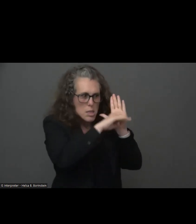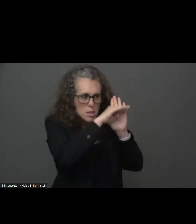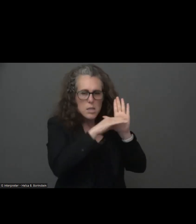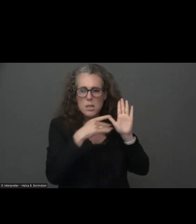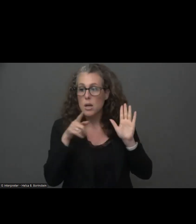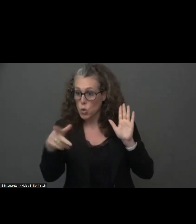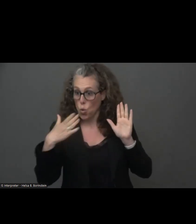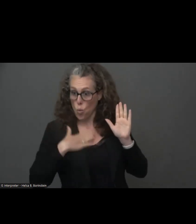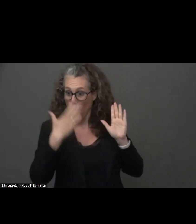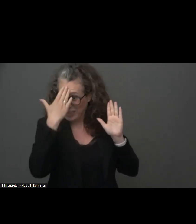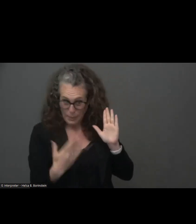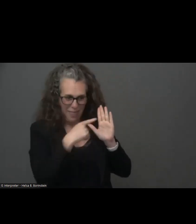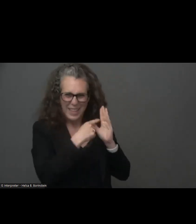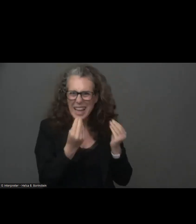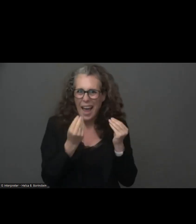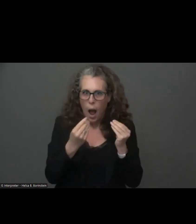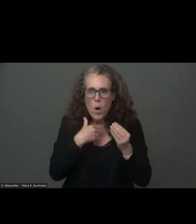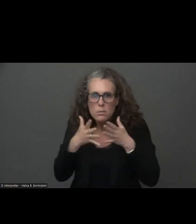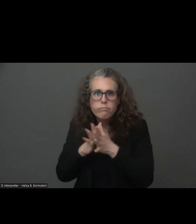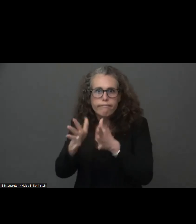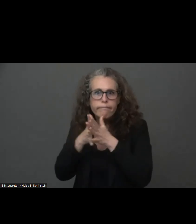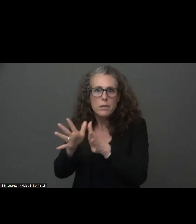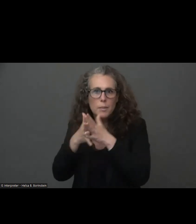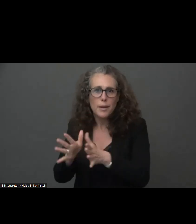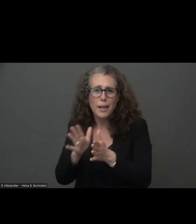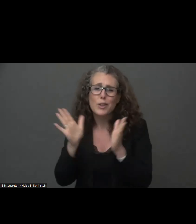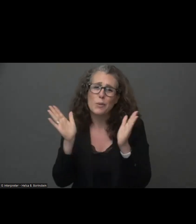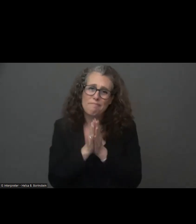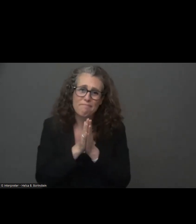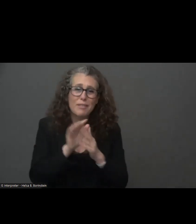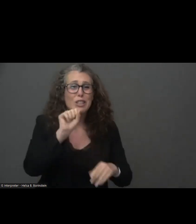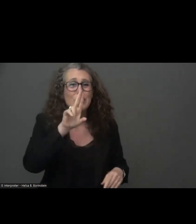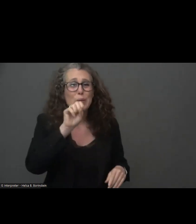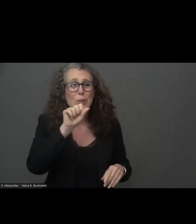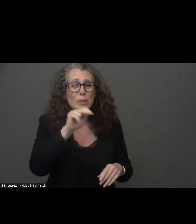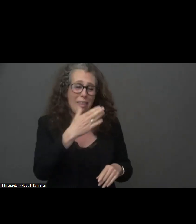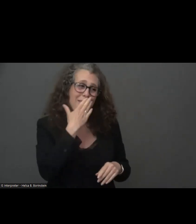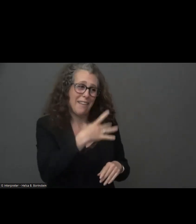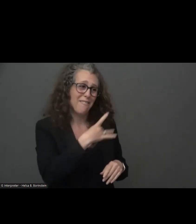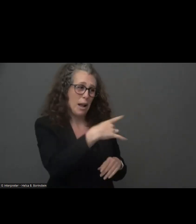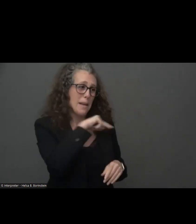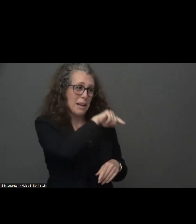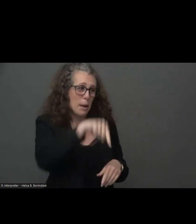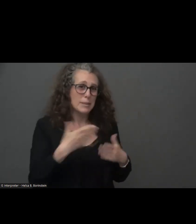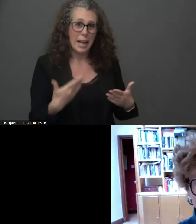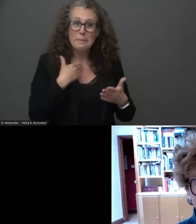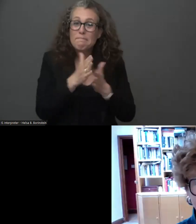business practices. So Susan, again, thank you for the invitation today. I'm looking forward to the panel. I'll turn it back over to